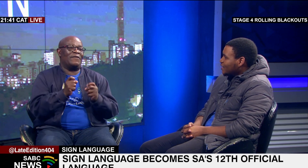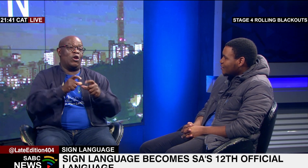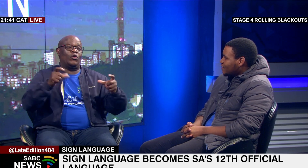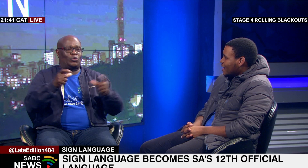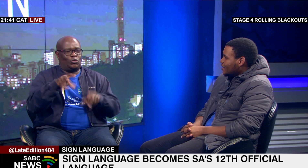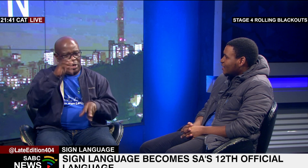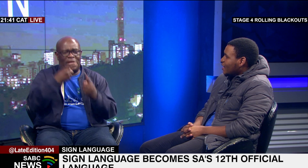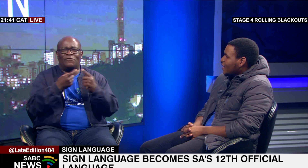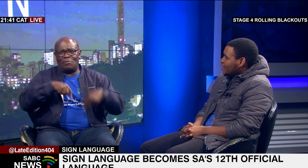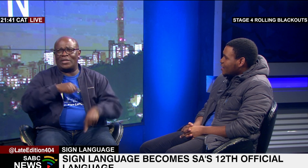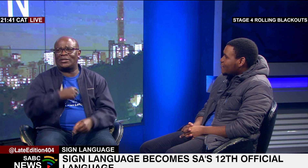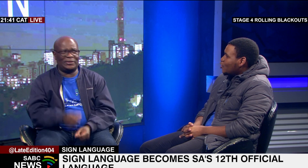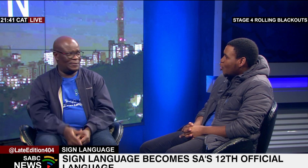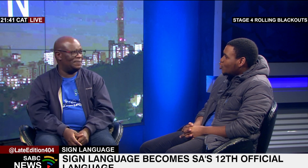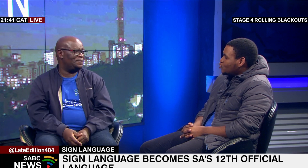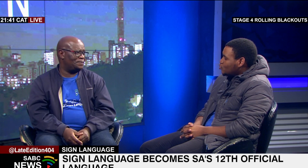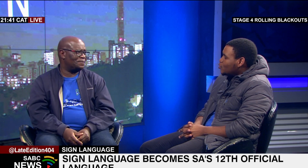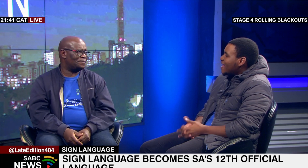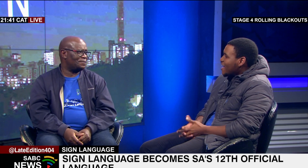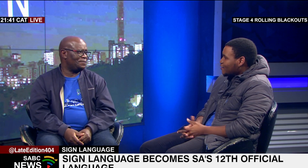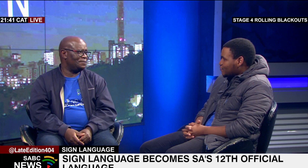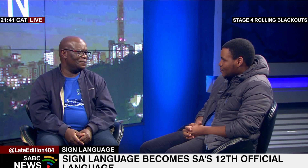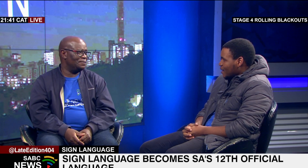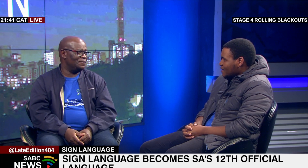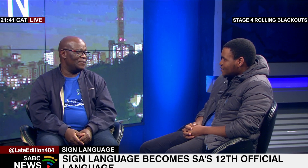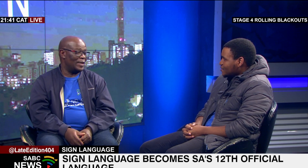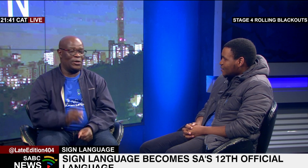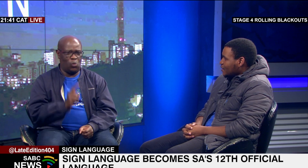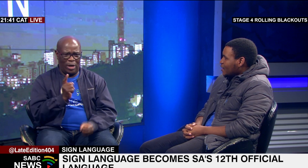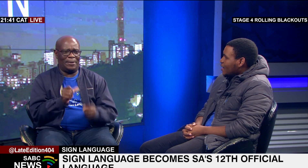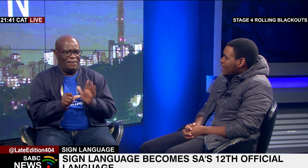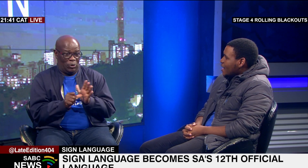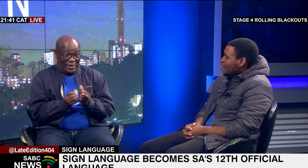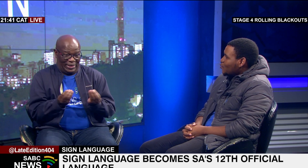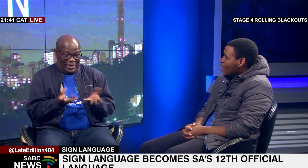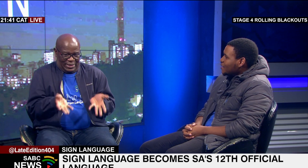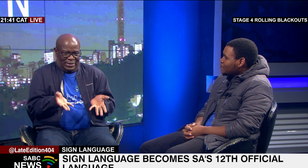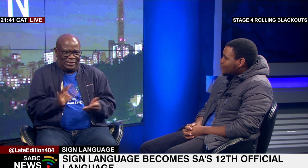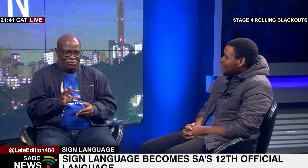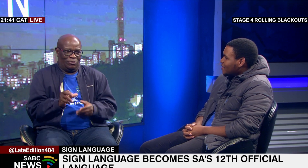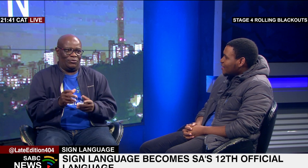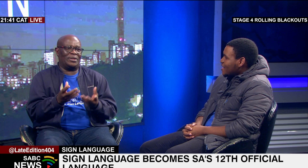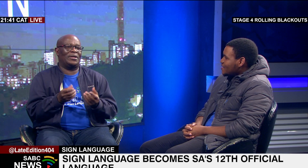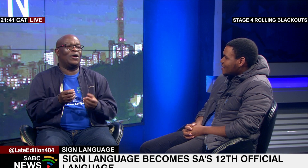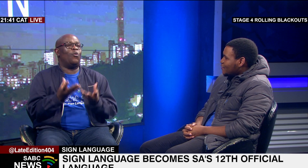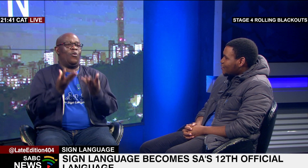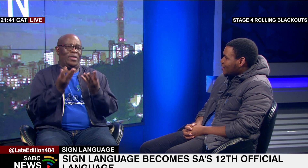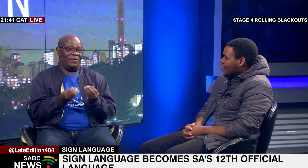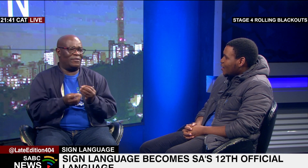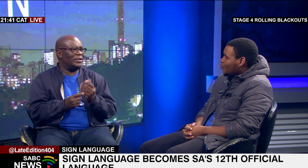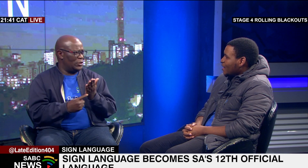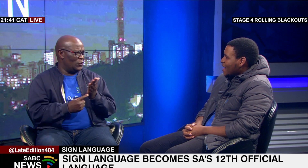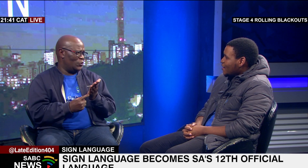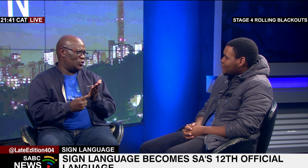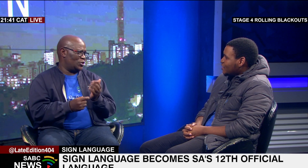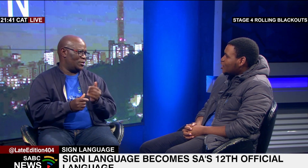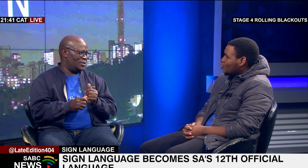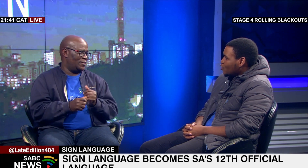believe that they have a lot to learn from us. And one important thing here in South Africa, we have the